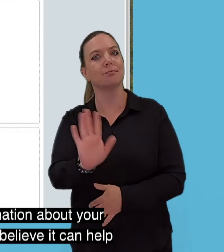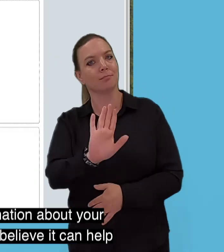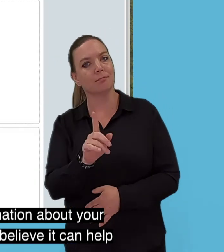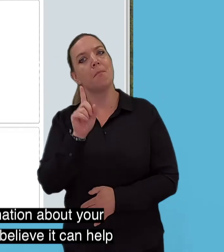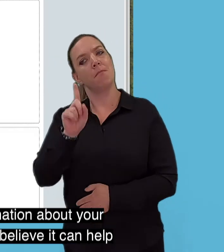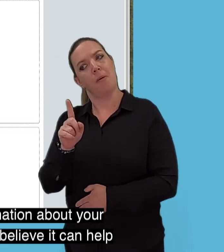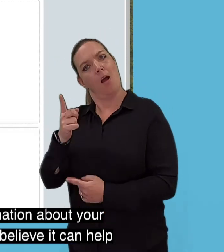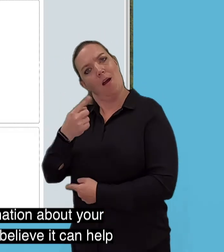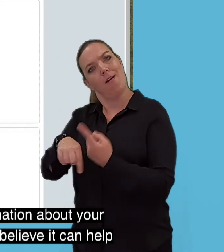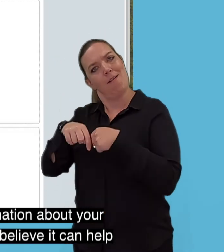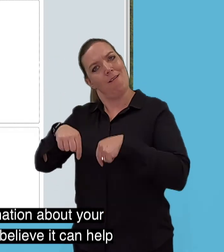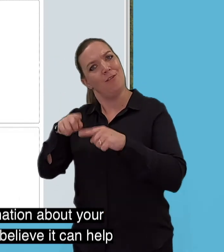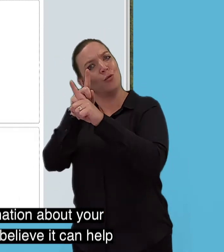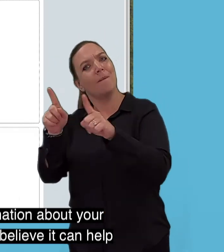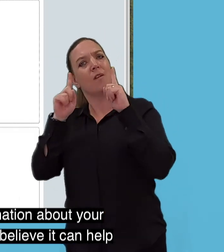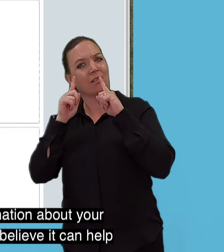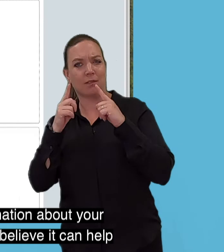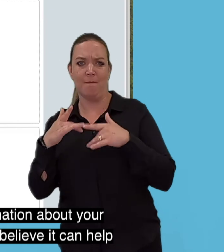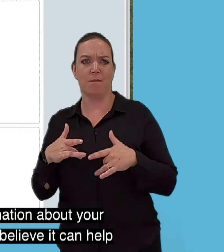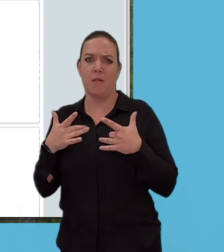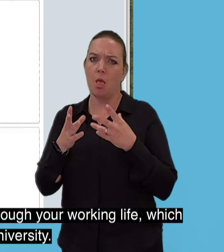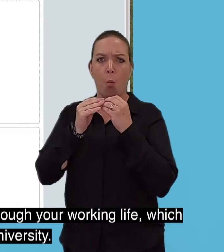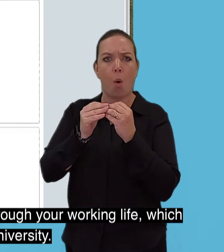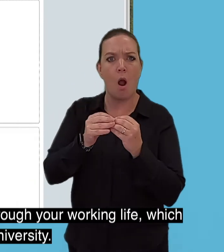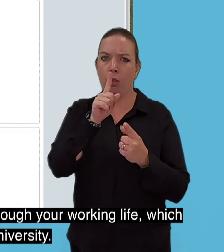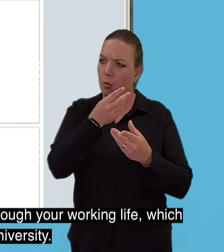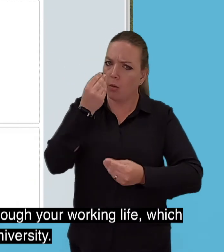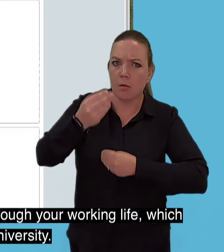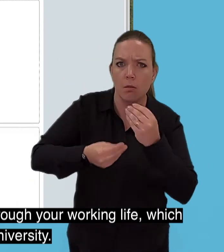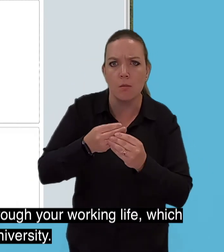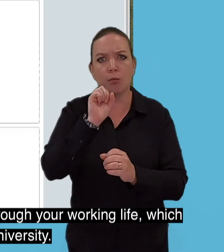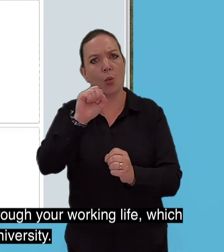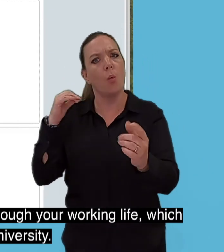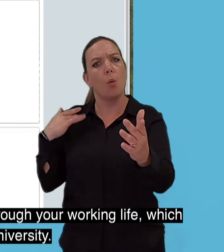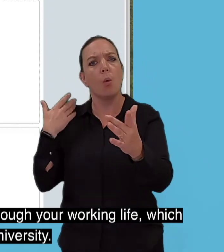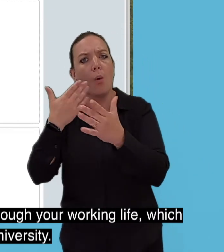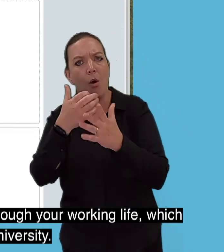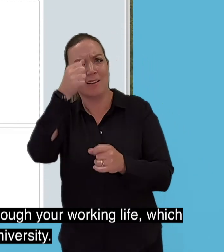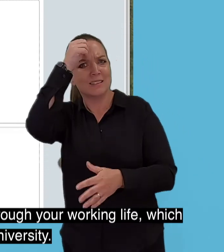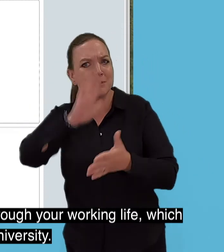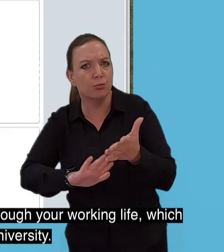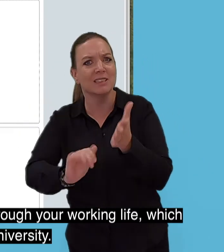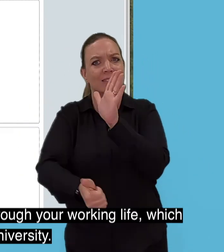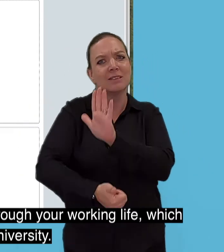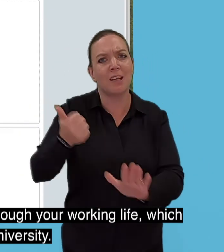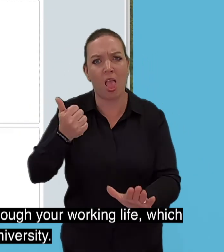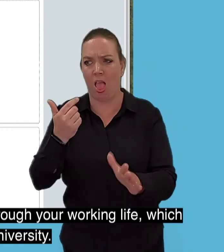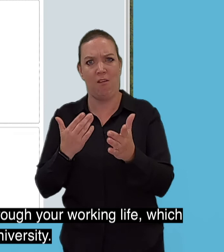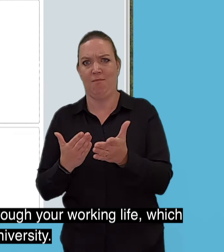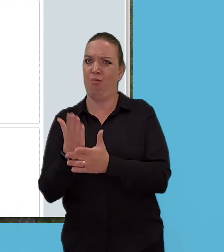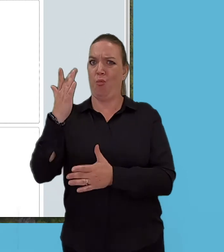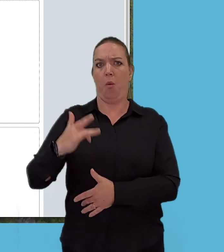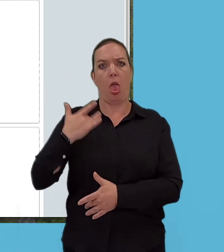work experience down, at Birkbeck we believe it can help to show the experience and skills you've gained through your working life, which you may be able to apply